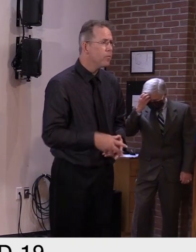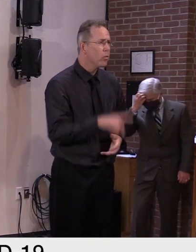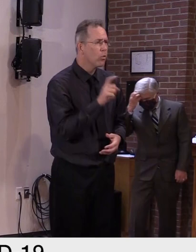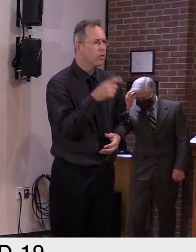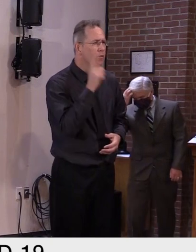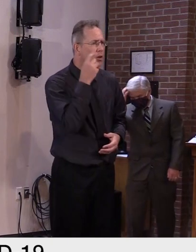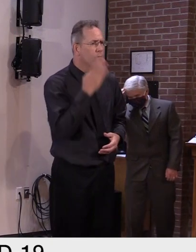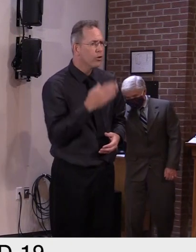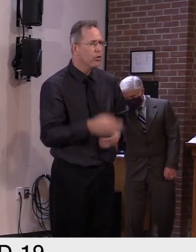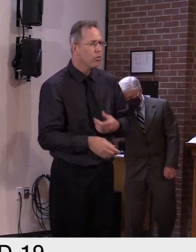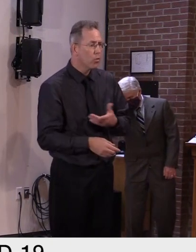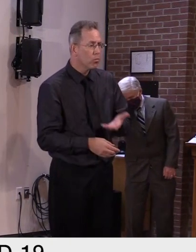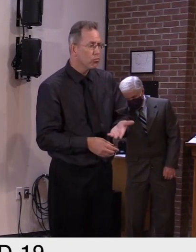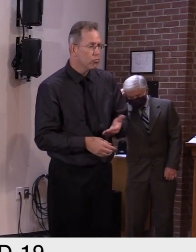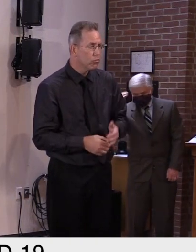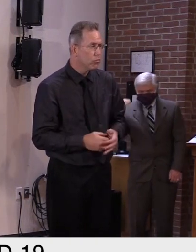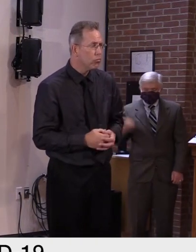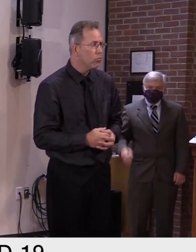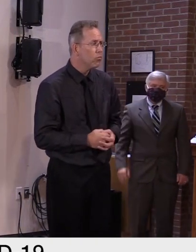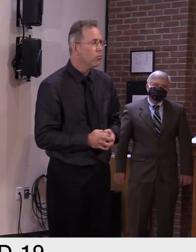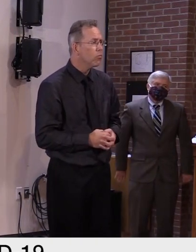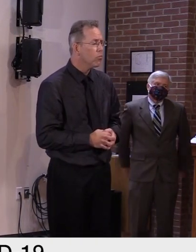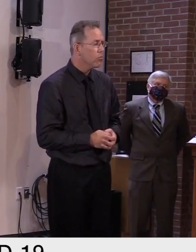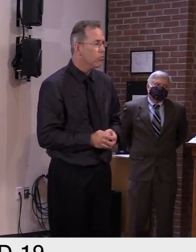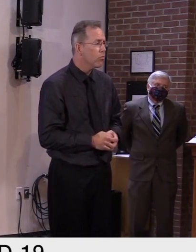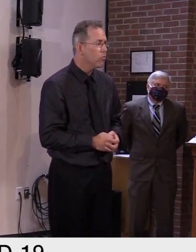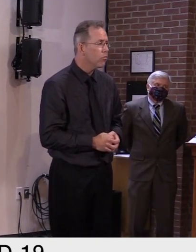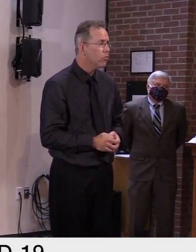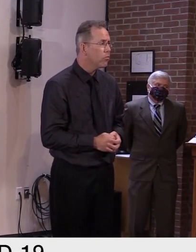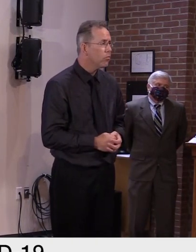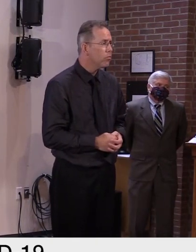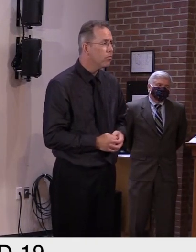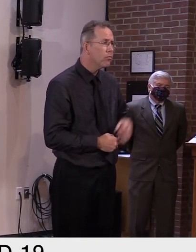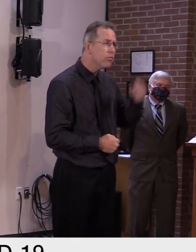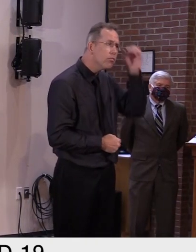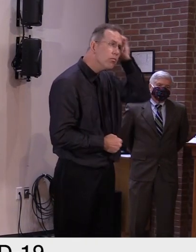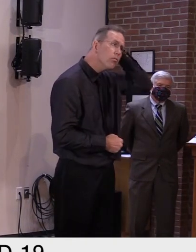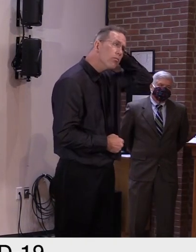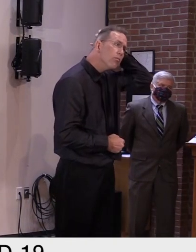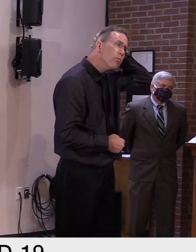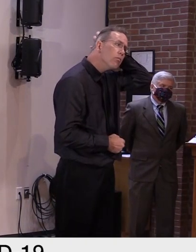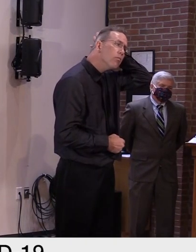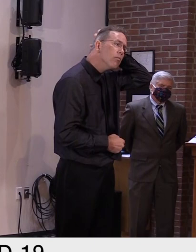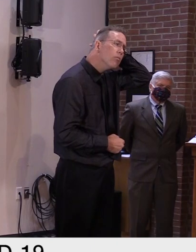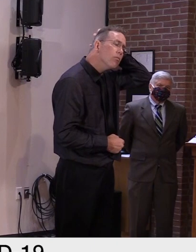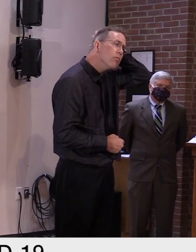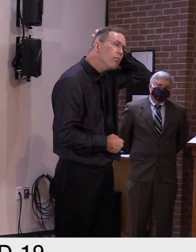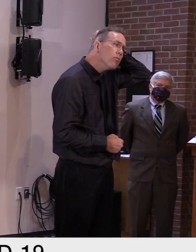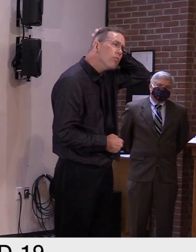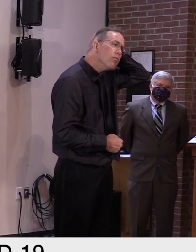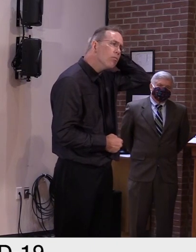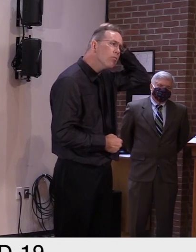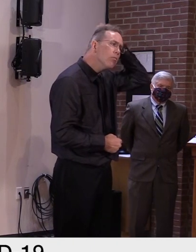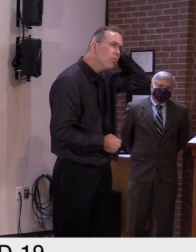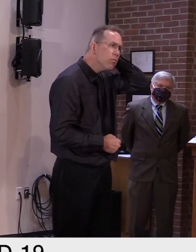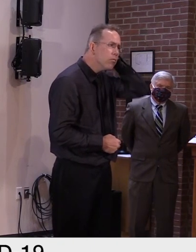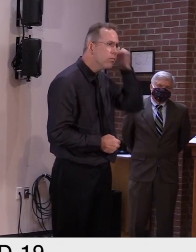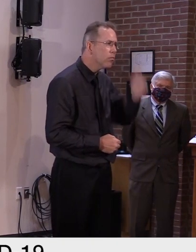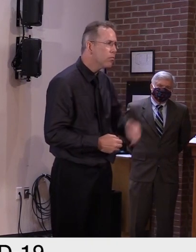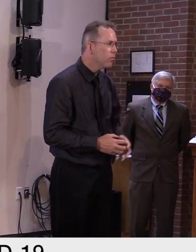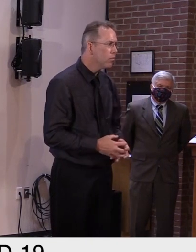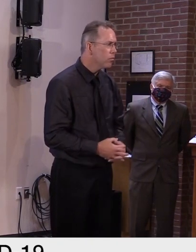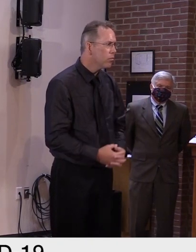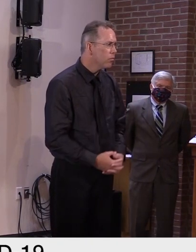other governors throughout the New England States Committee on Energy asked ISO New England to decarbonize the grid, this same